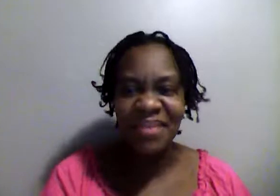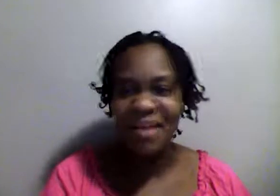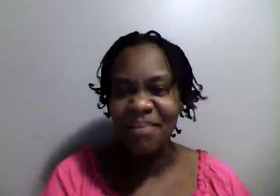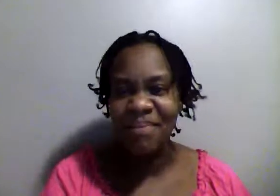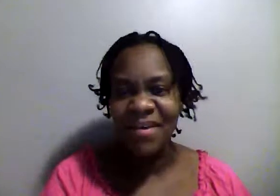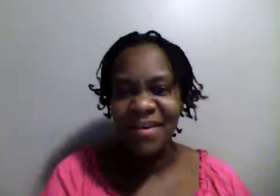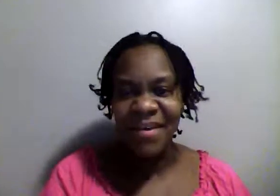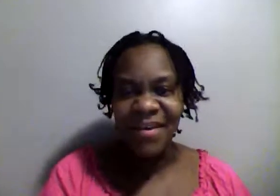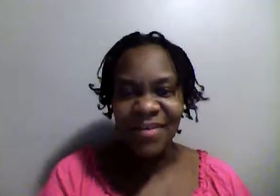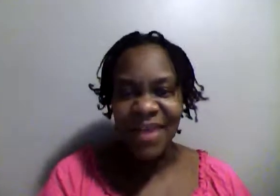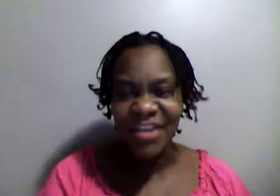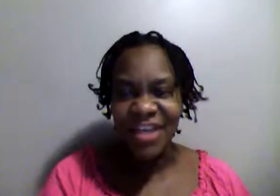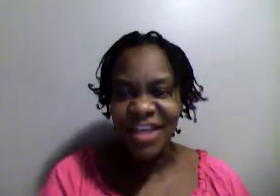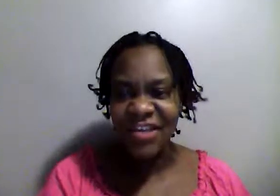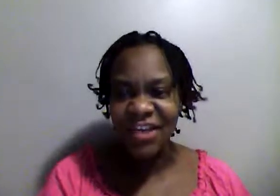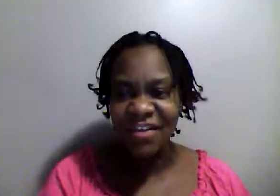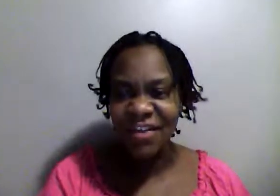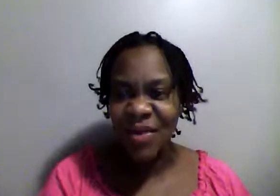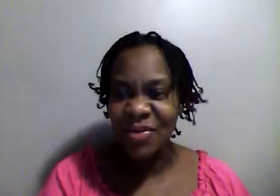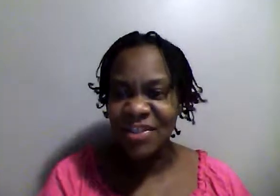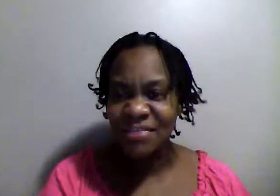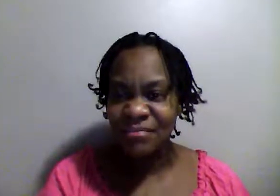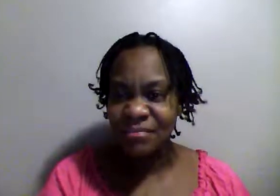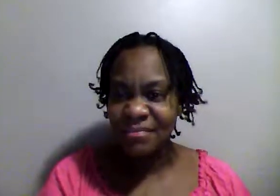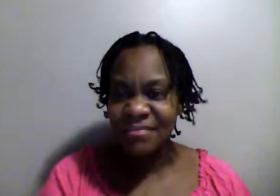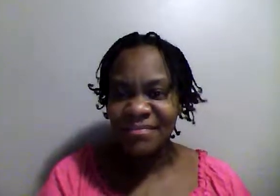them, you can check each other out.